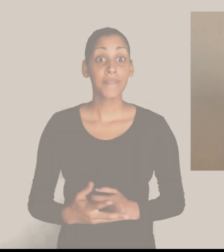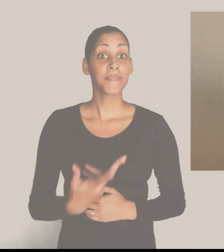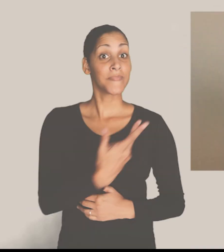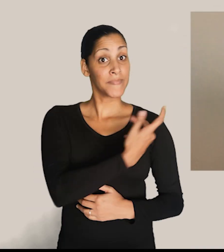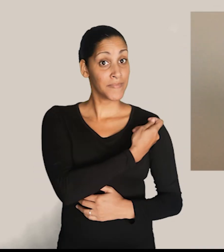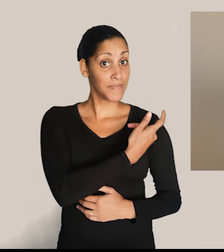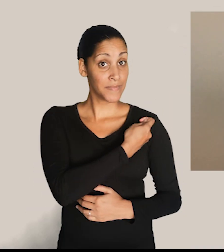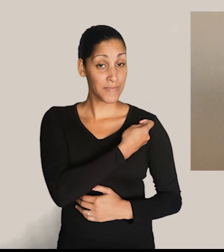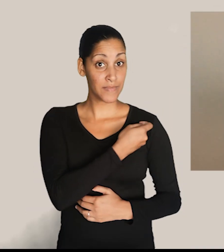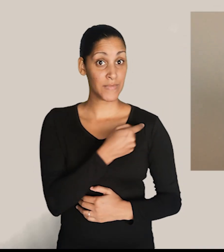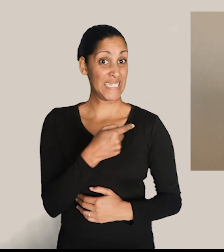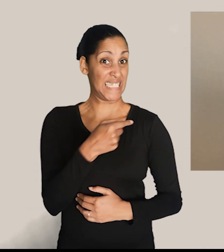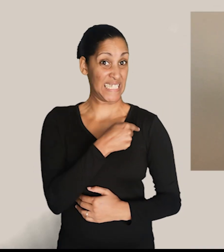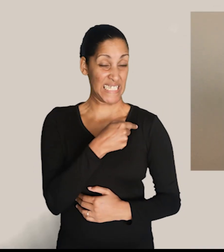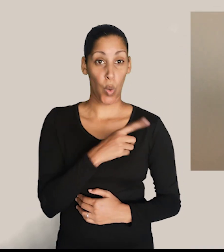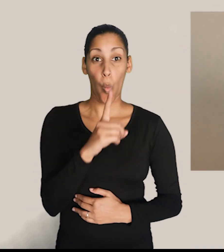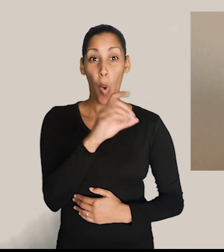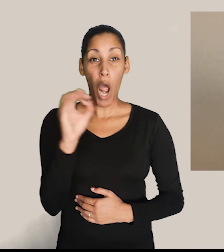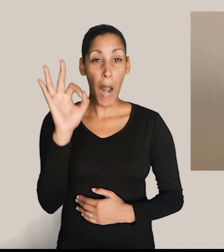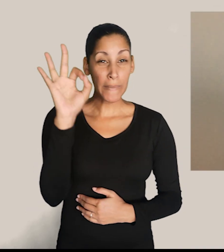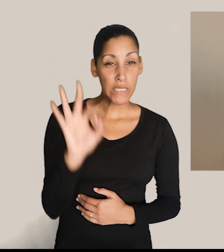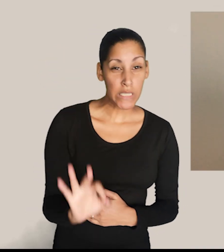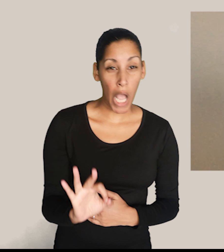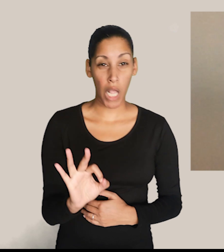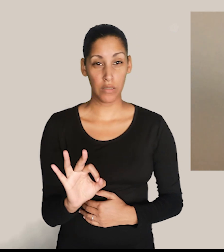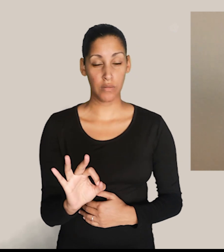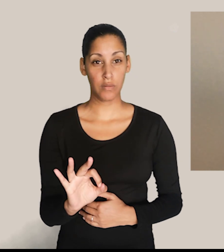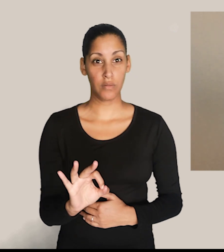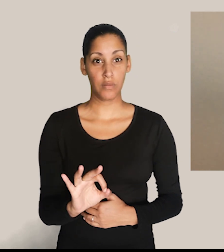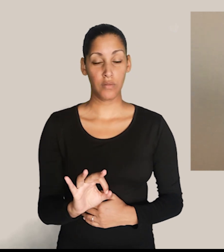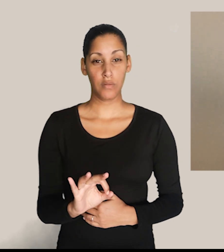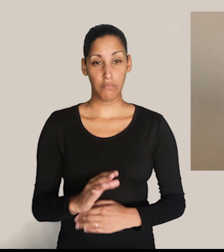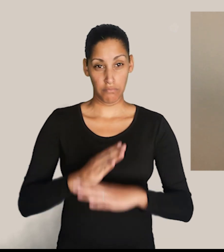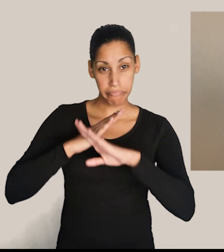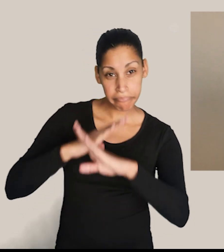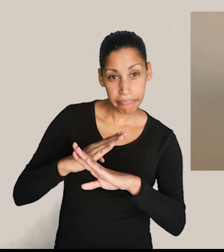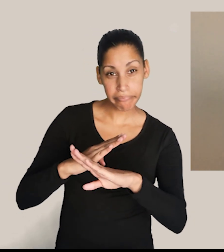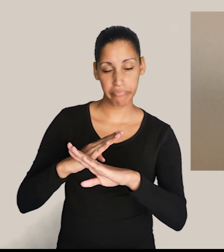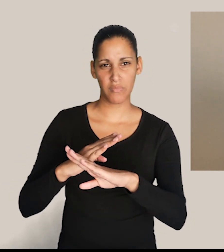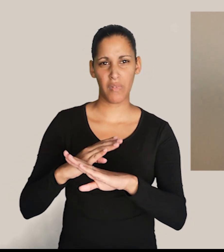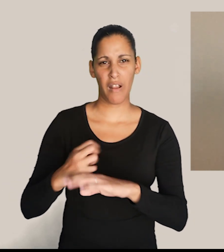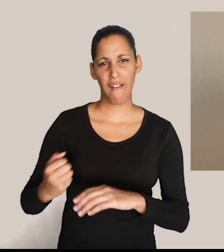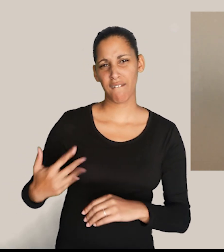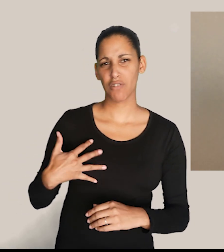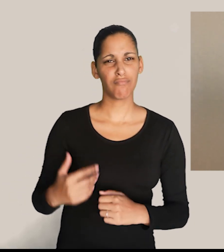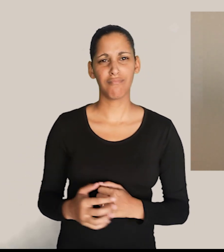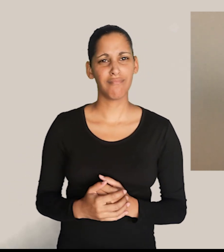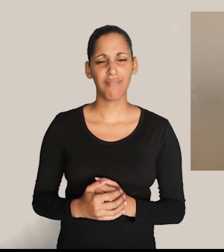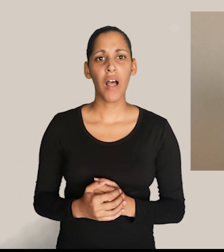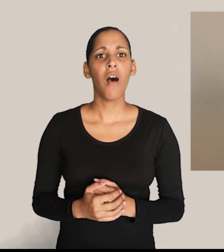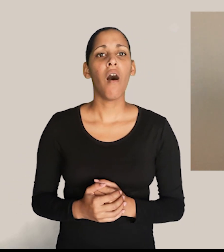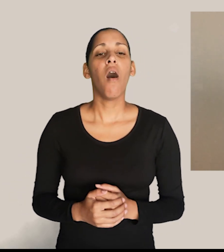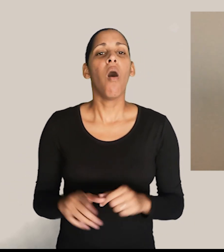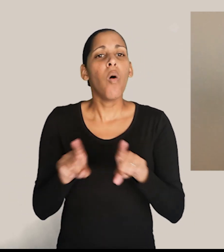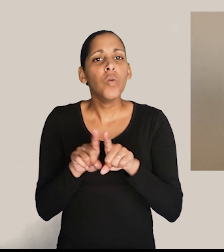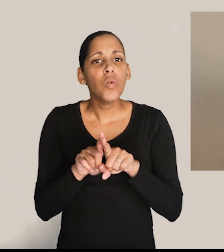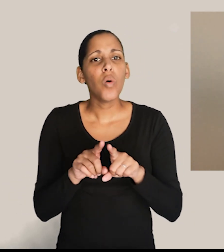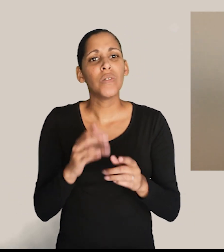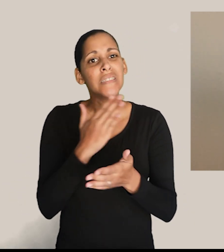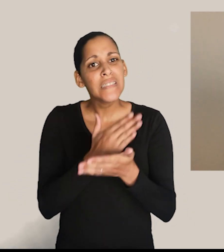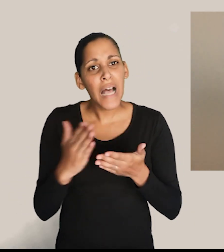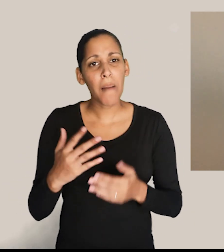So vaccinations do not prevent 100% of infections. It is still possible for people who have